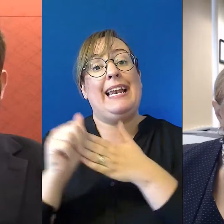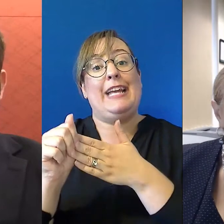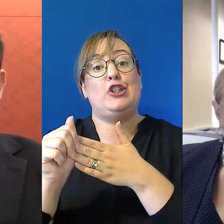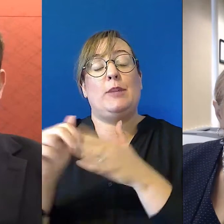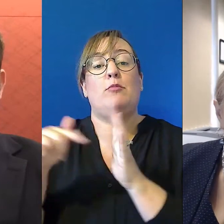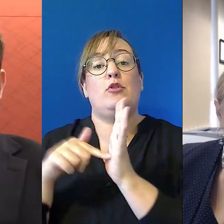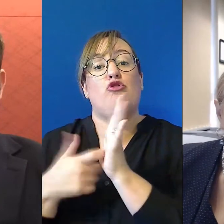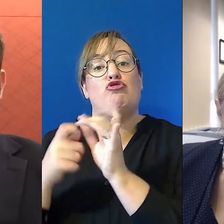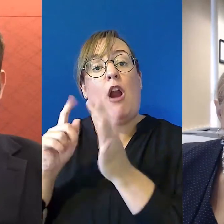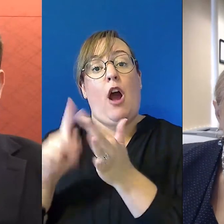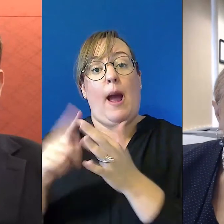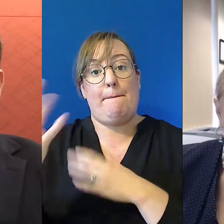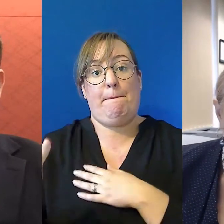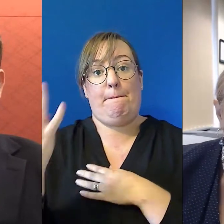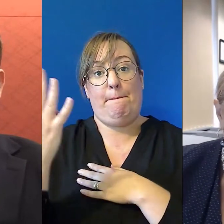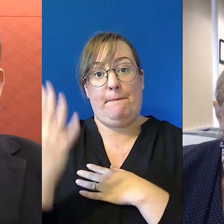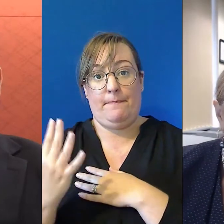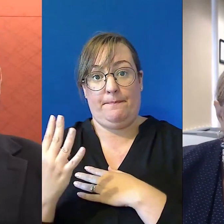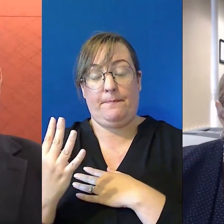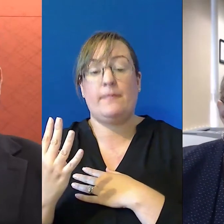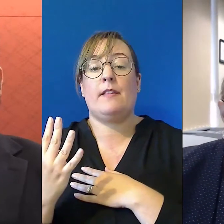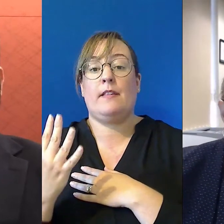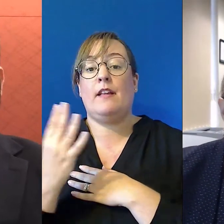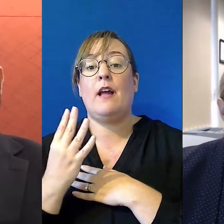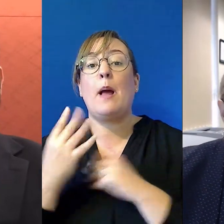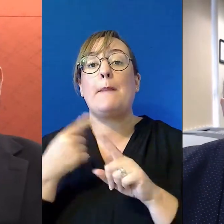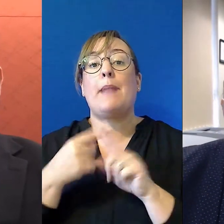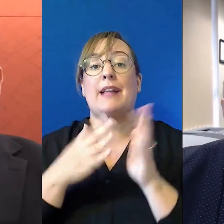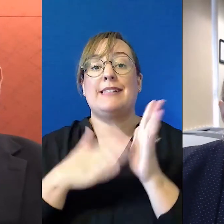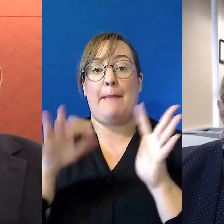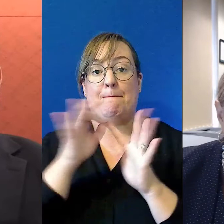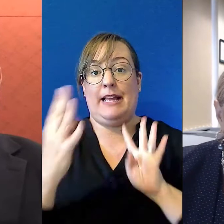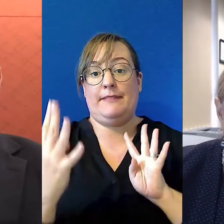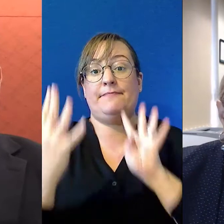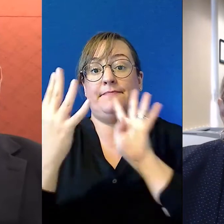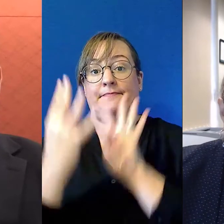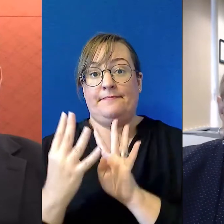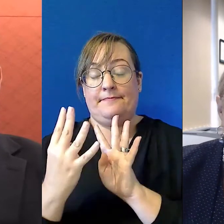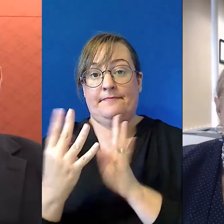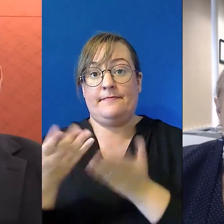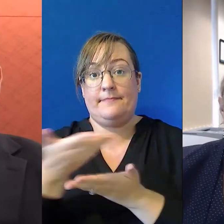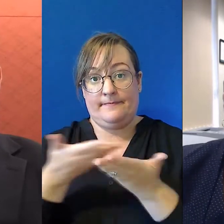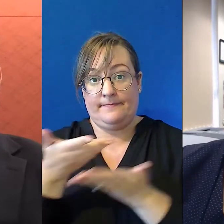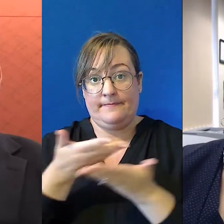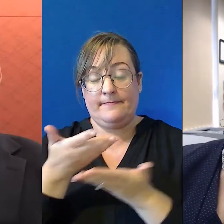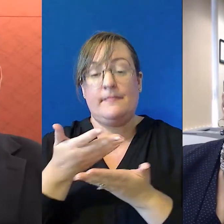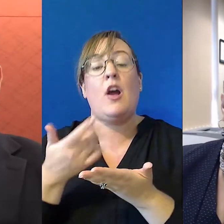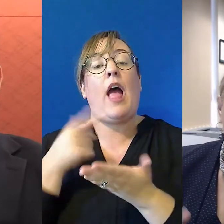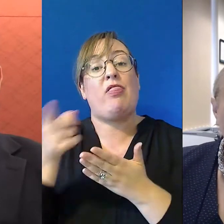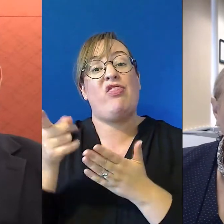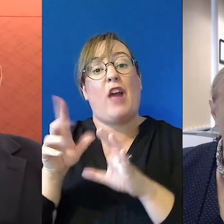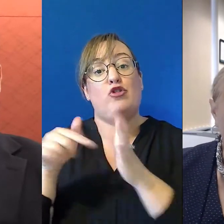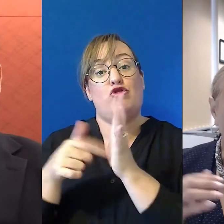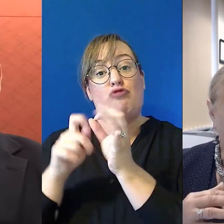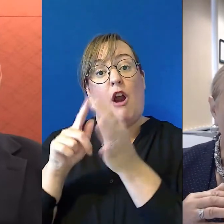of those tribes who have either settled or who are on their way to settlement or who will settle, sometime in the future, where